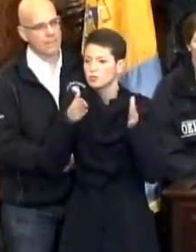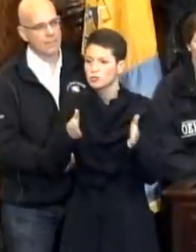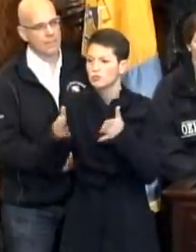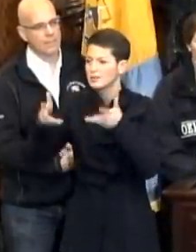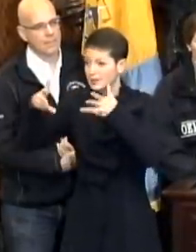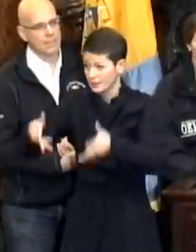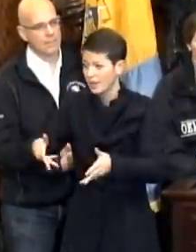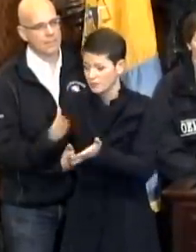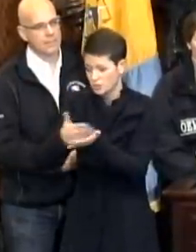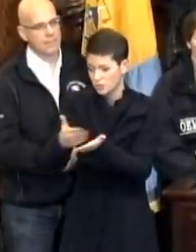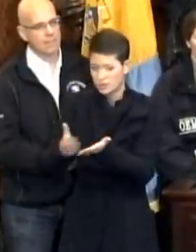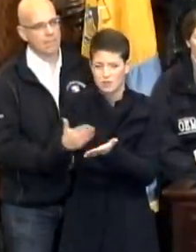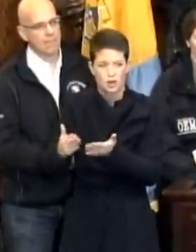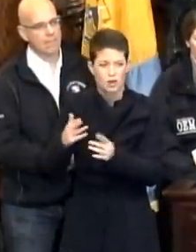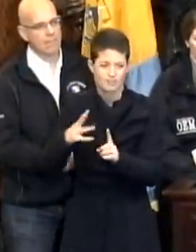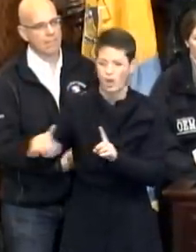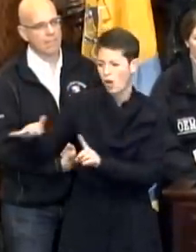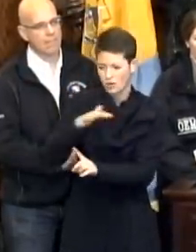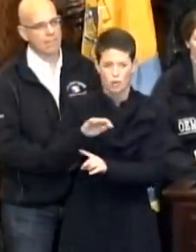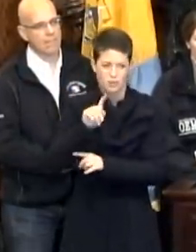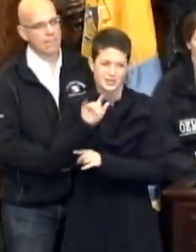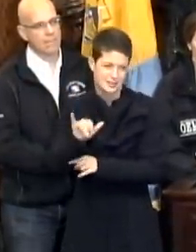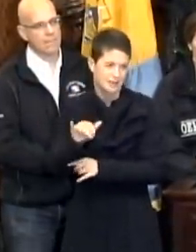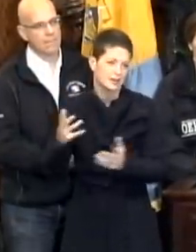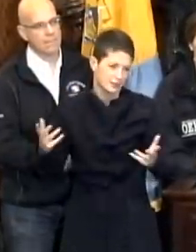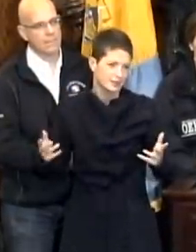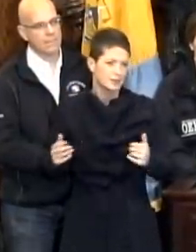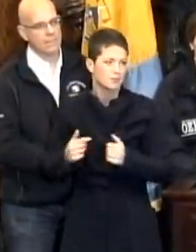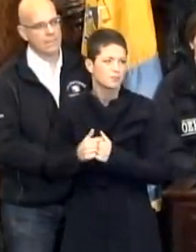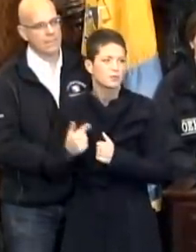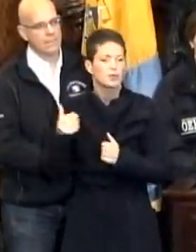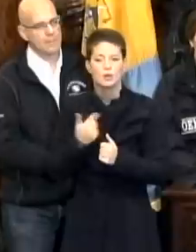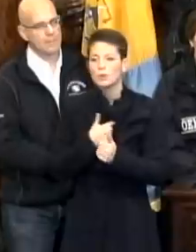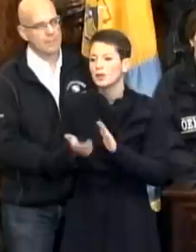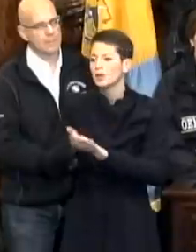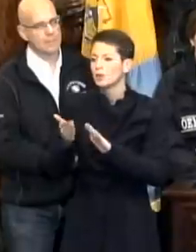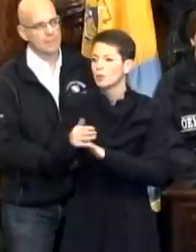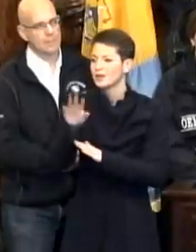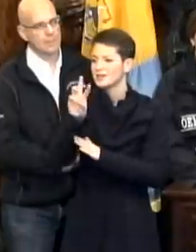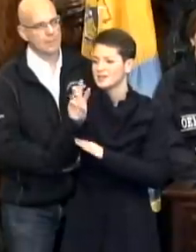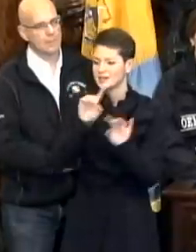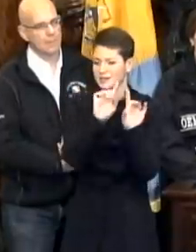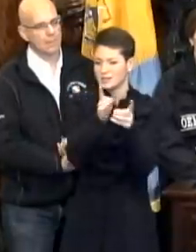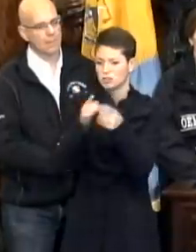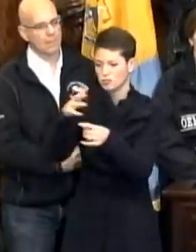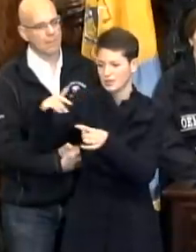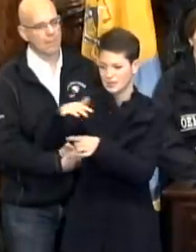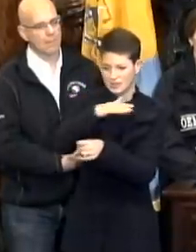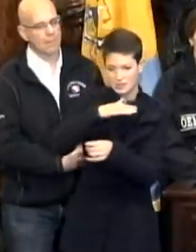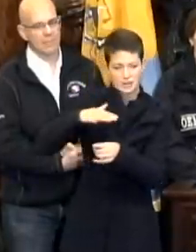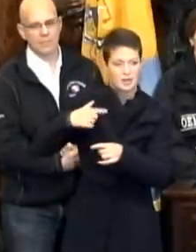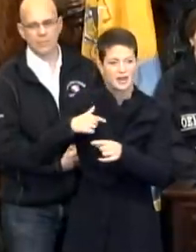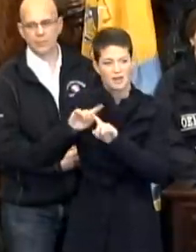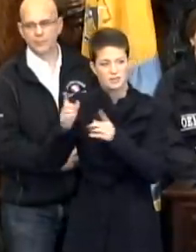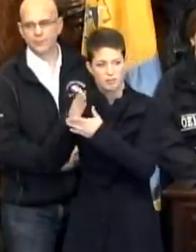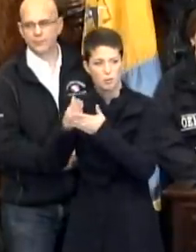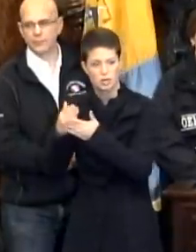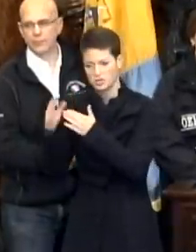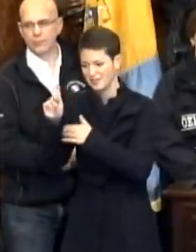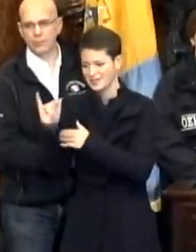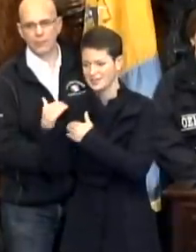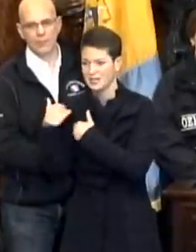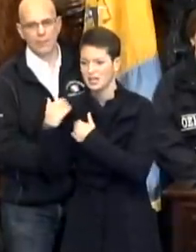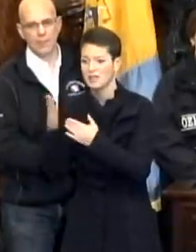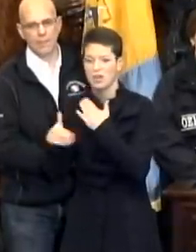do are scattered throughout the city. We run six districts that have different parts of the city, and they all